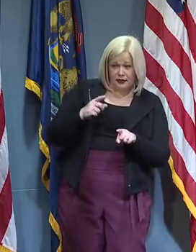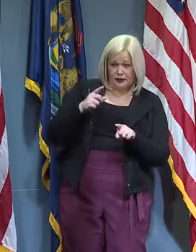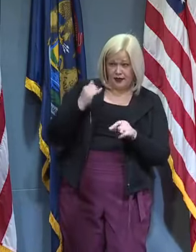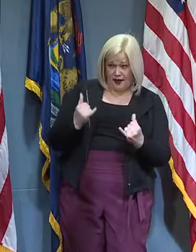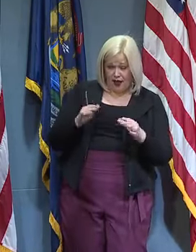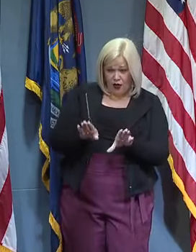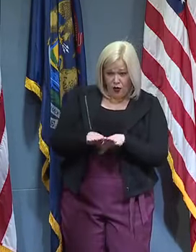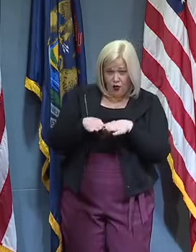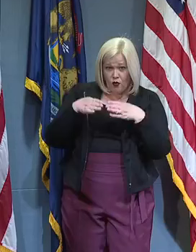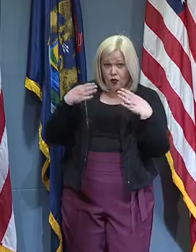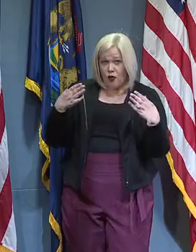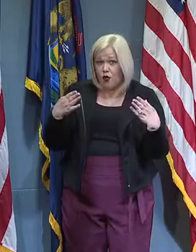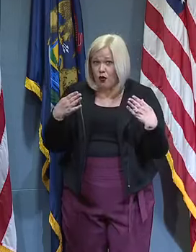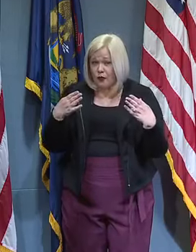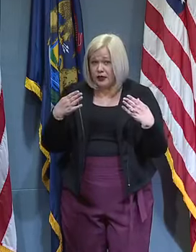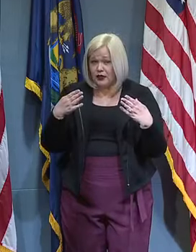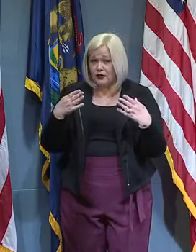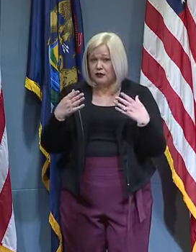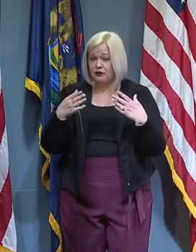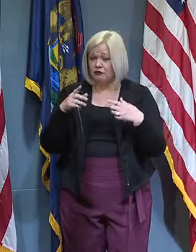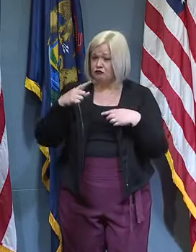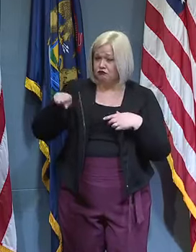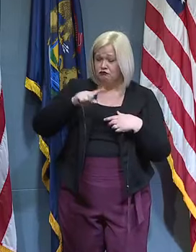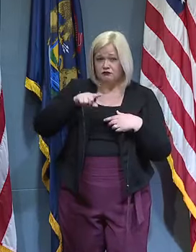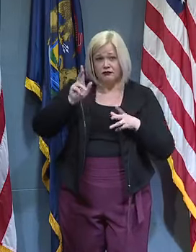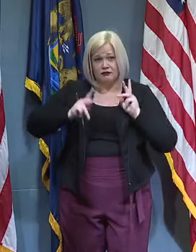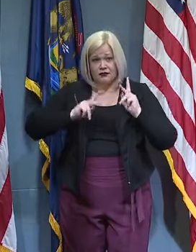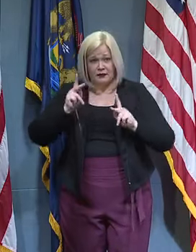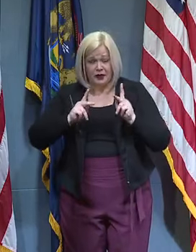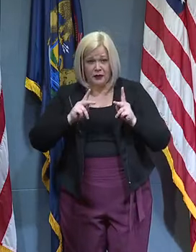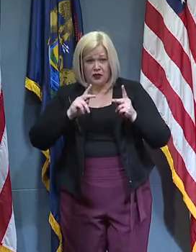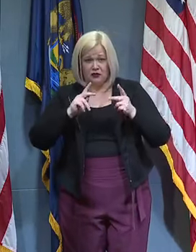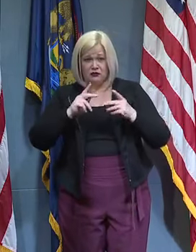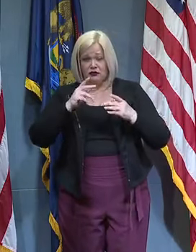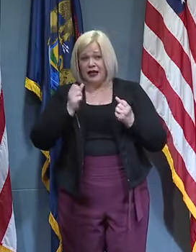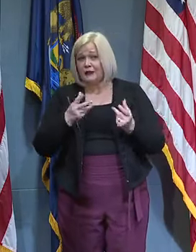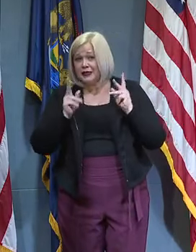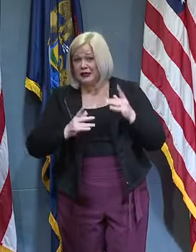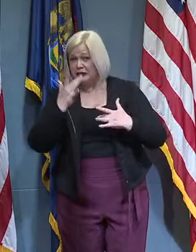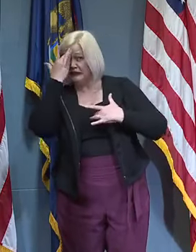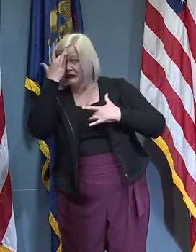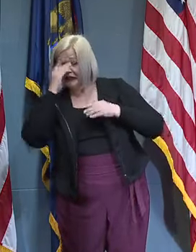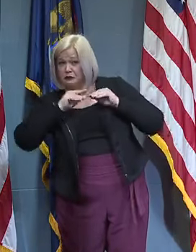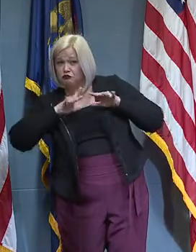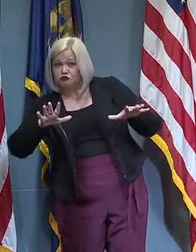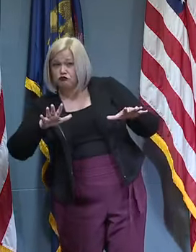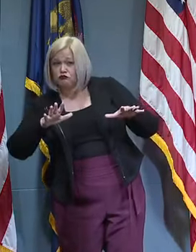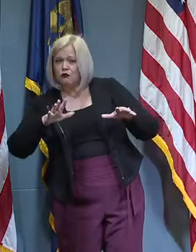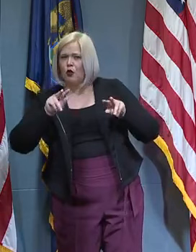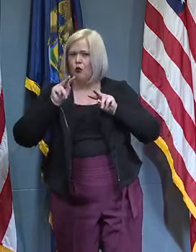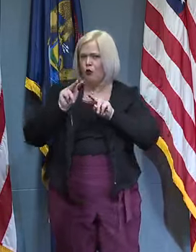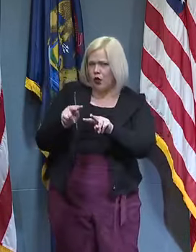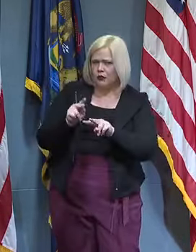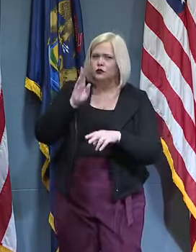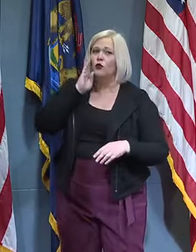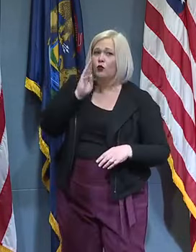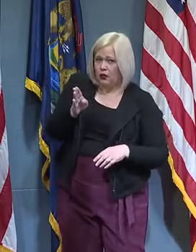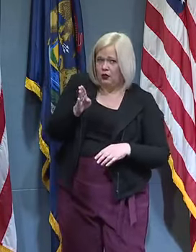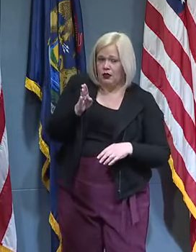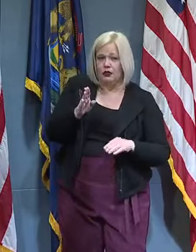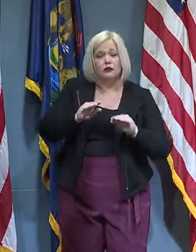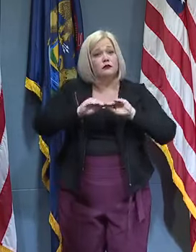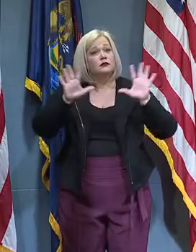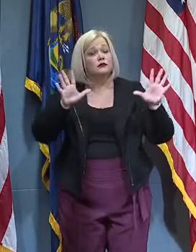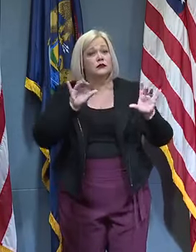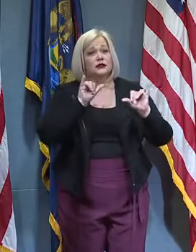activities, that the effects of allowing these activities have on our public health. And I want to be clear, the Stay Home,